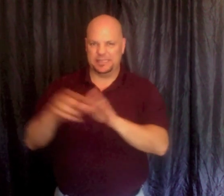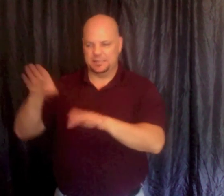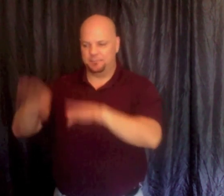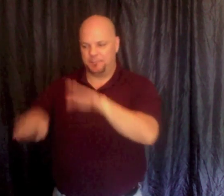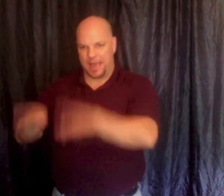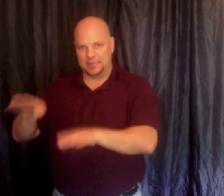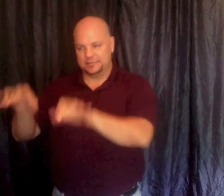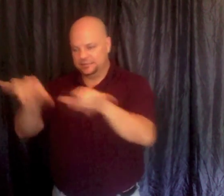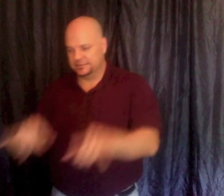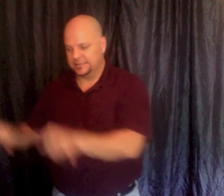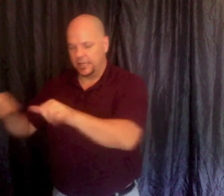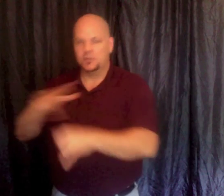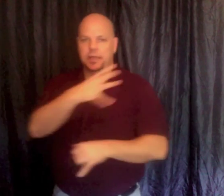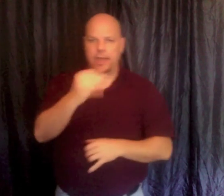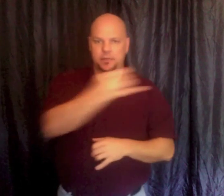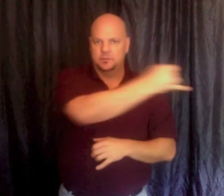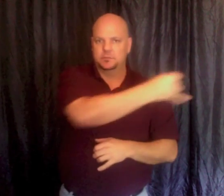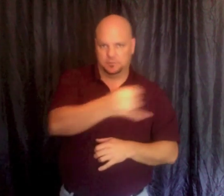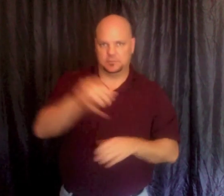balancing the standards and the boundaries.